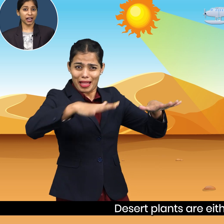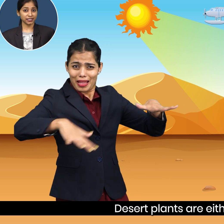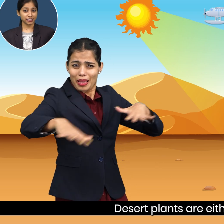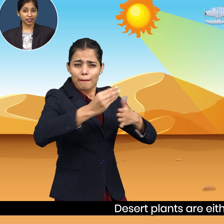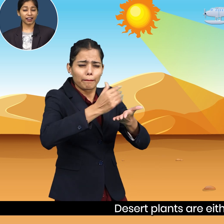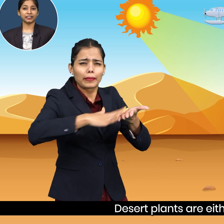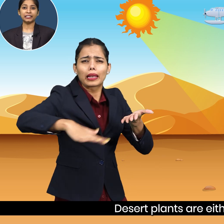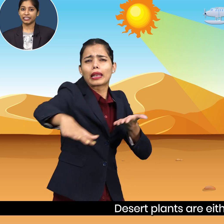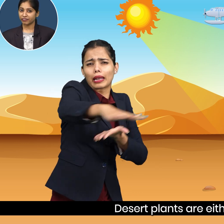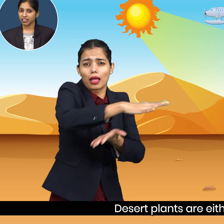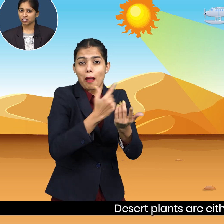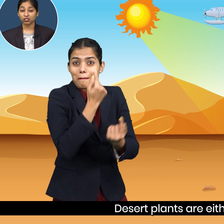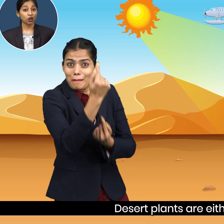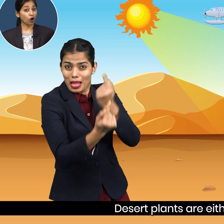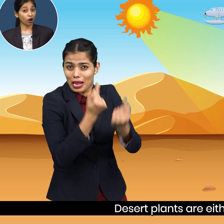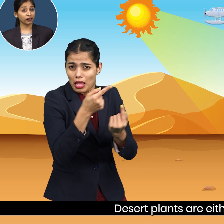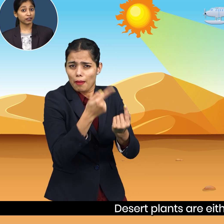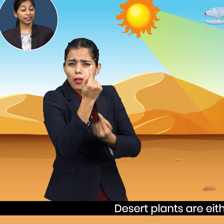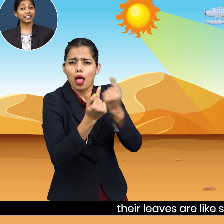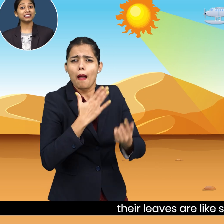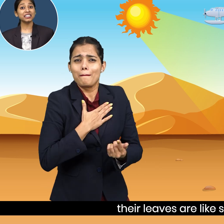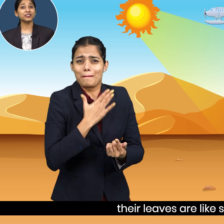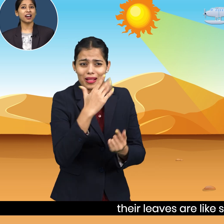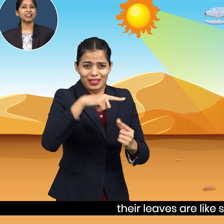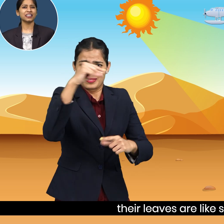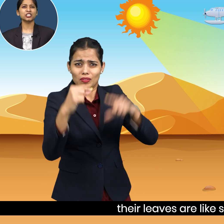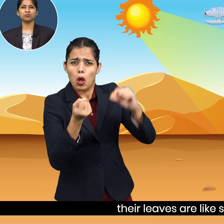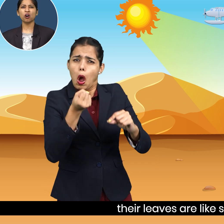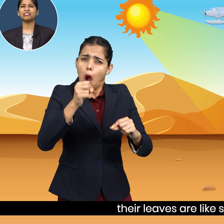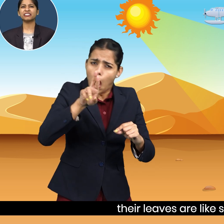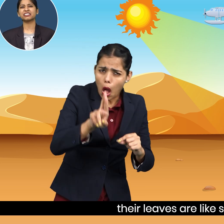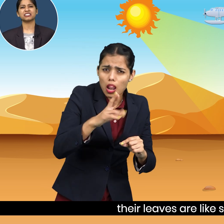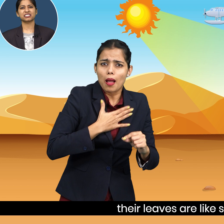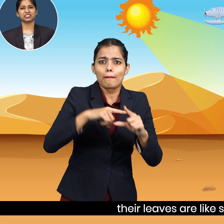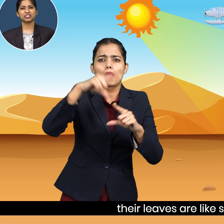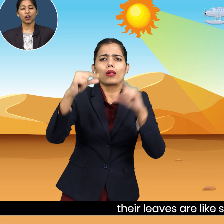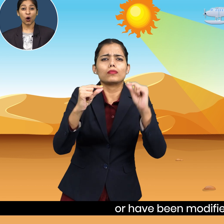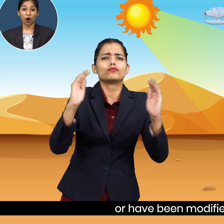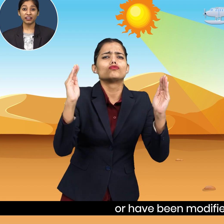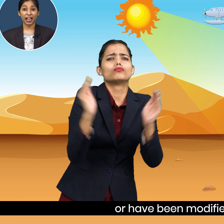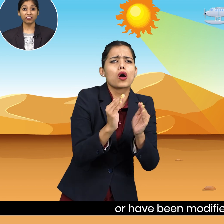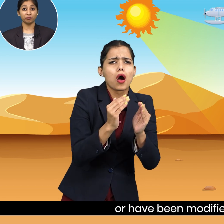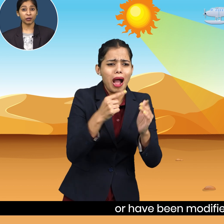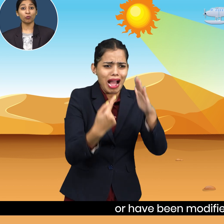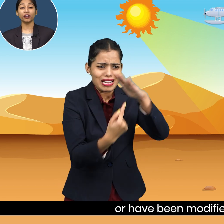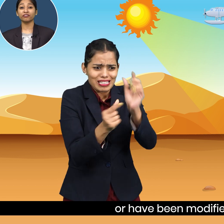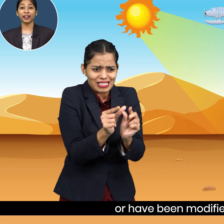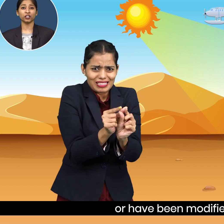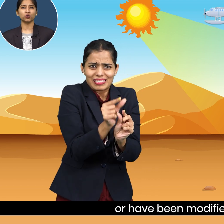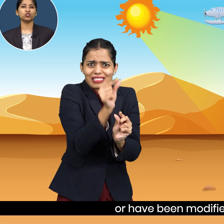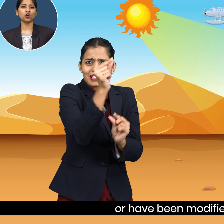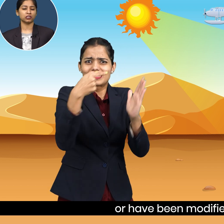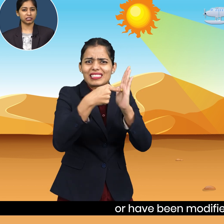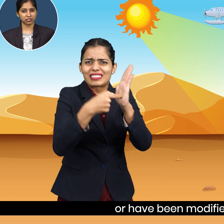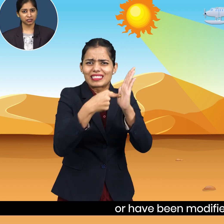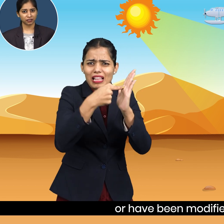Desert plants are either leafless or their leaves are like small needles or have been modified